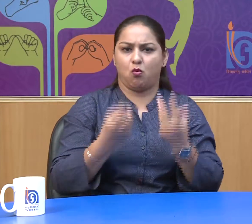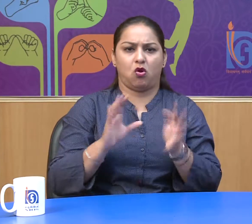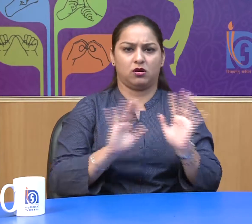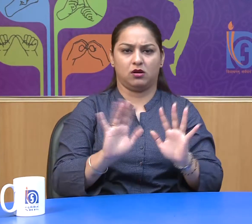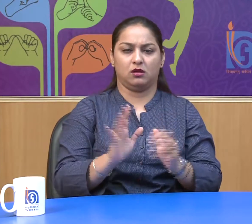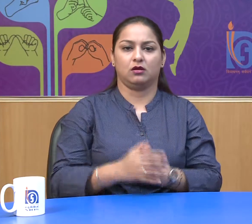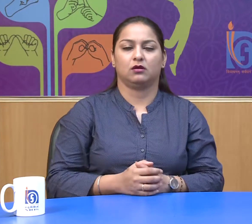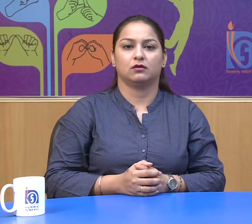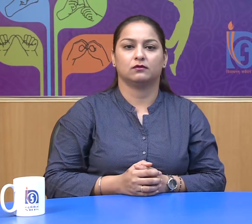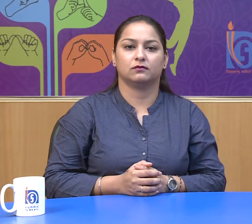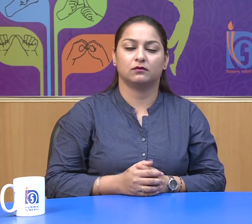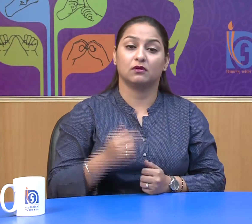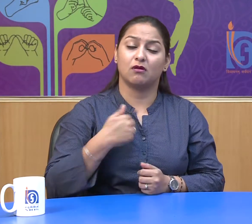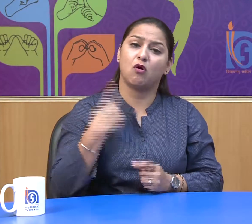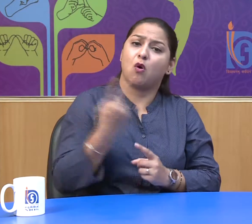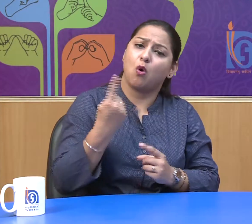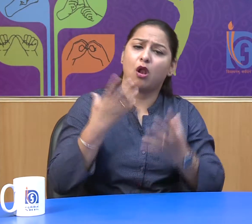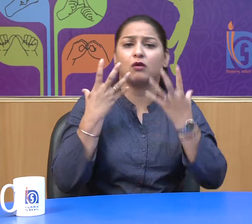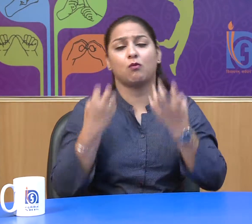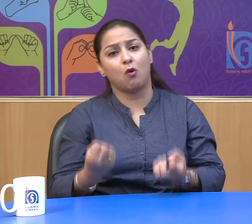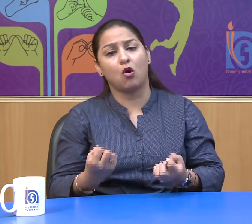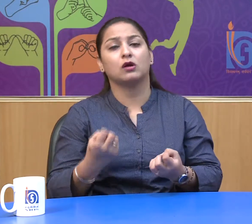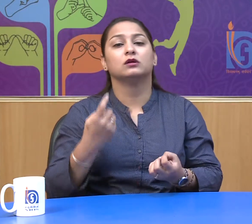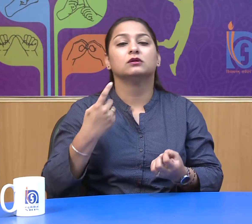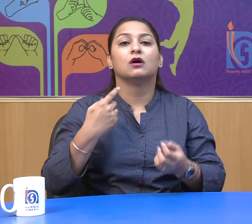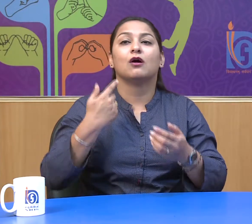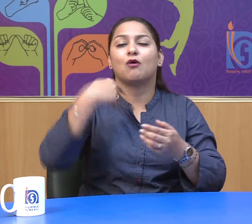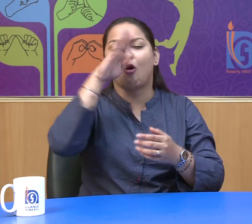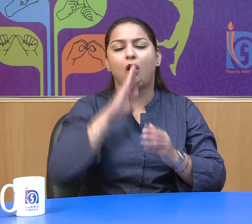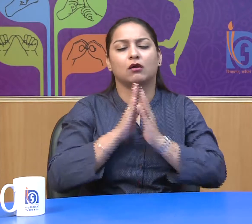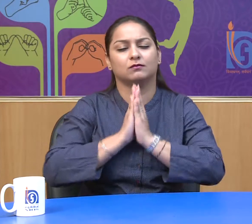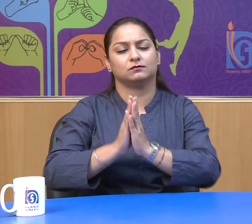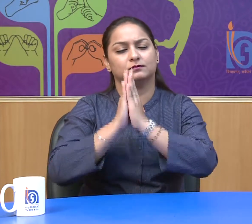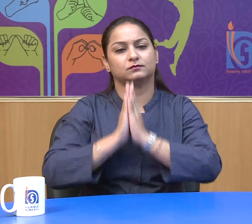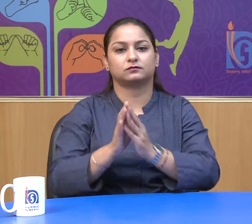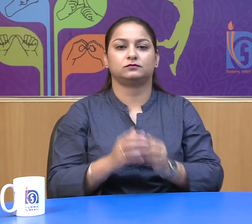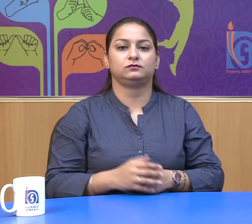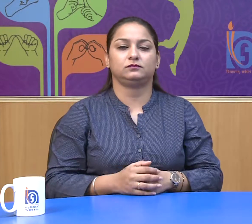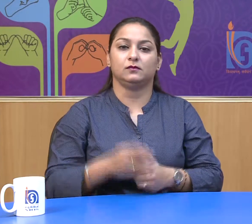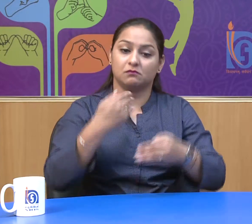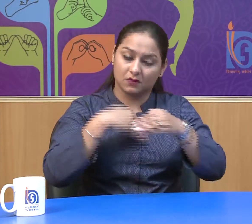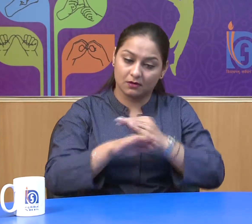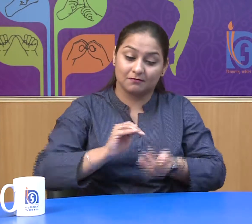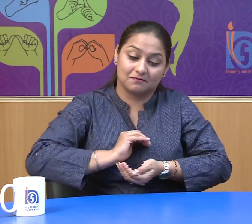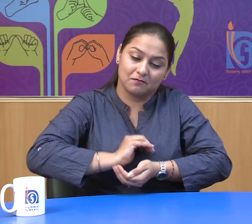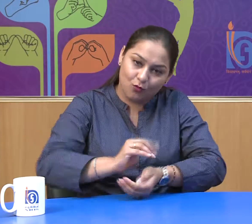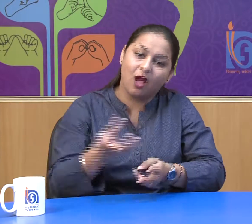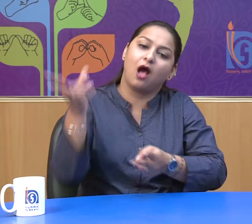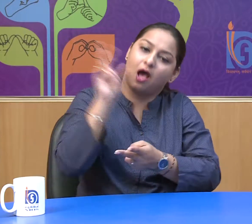He only wants to chant the Lord's name and be born again and again to sing